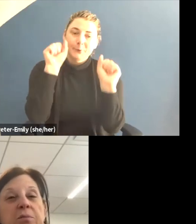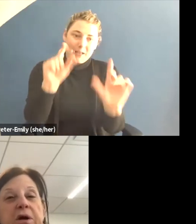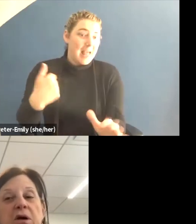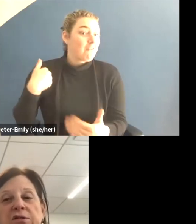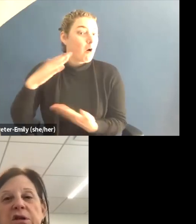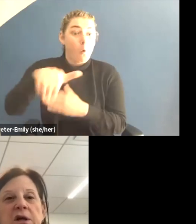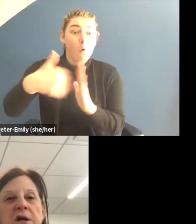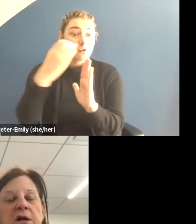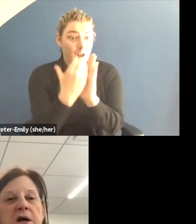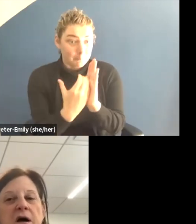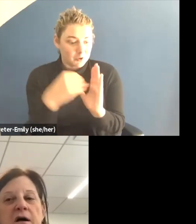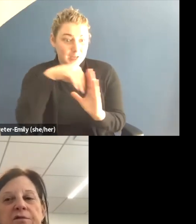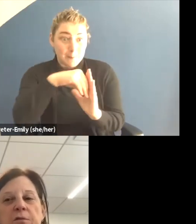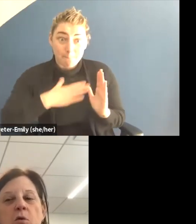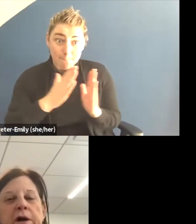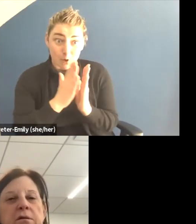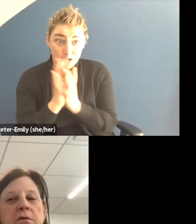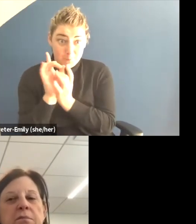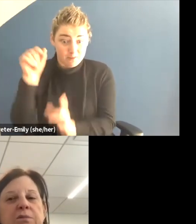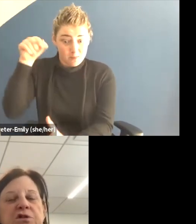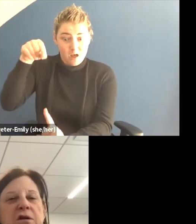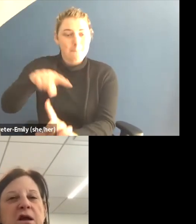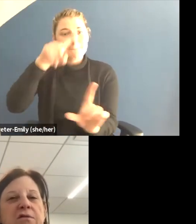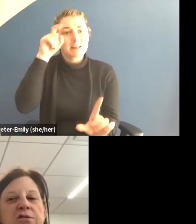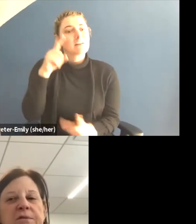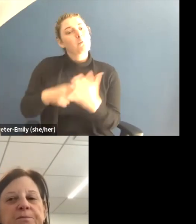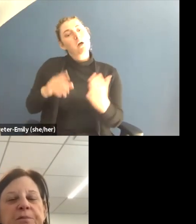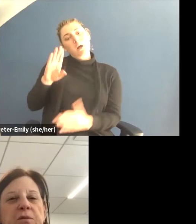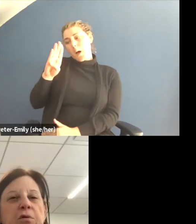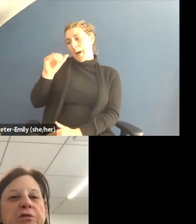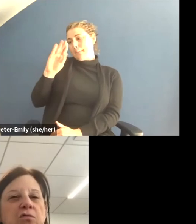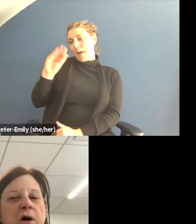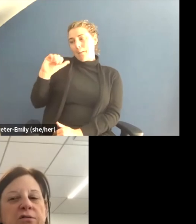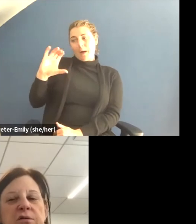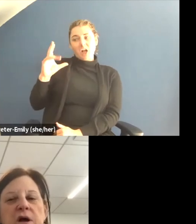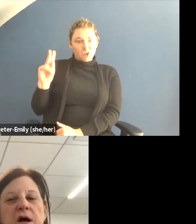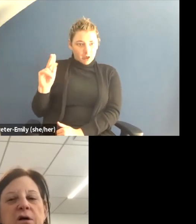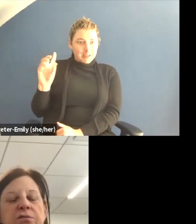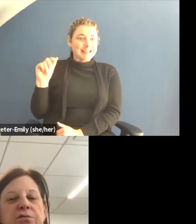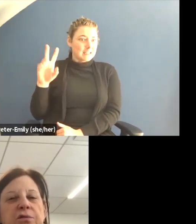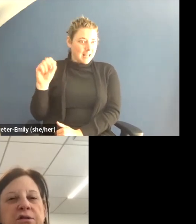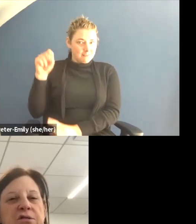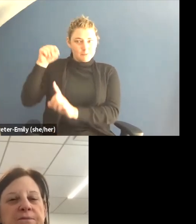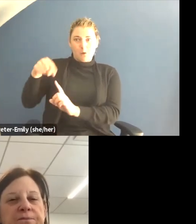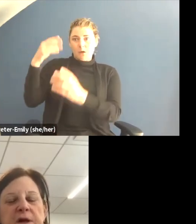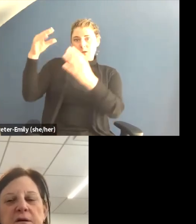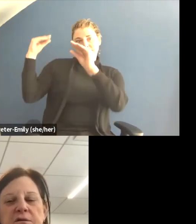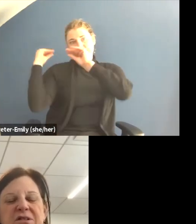the book because of what Baba Chuck Davis brought to us through